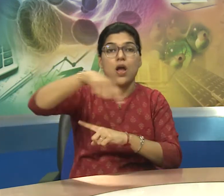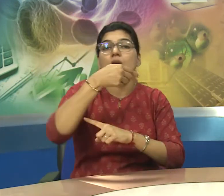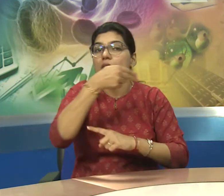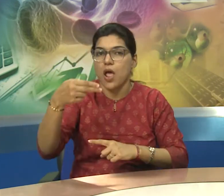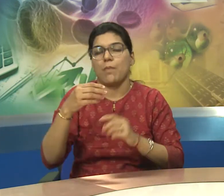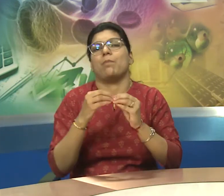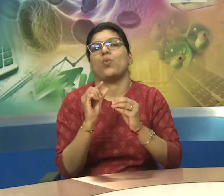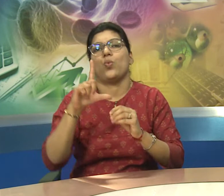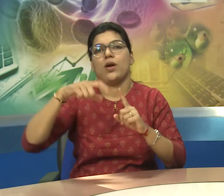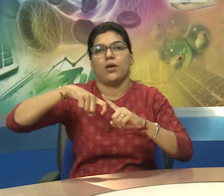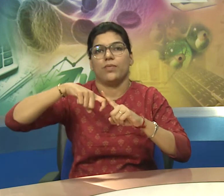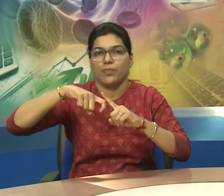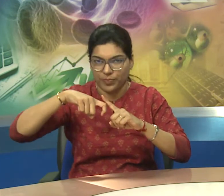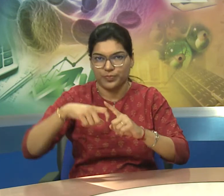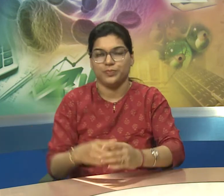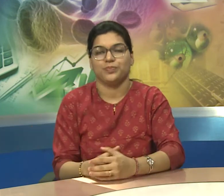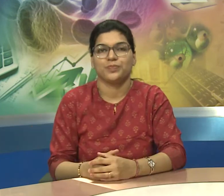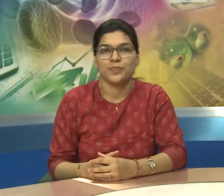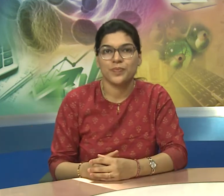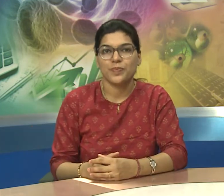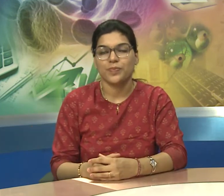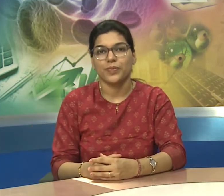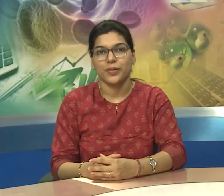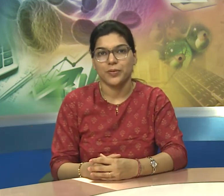buy things in bulk